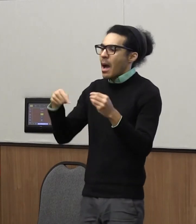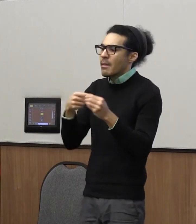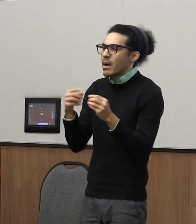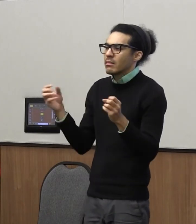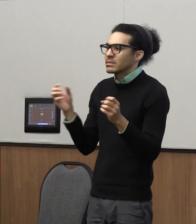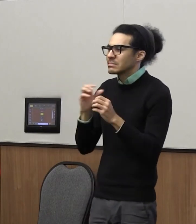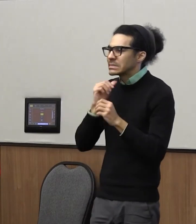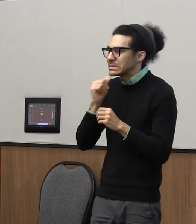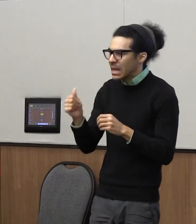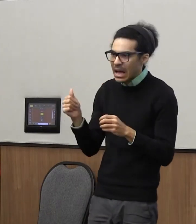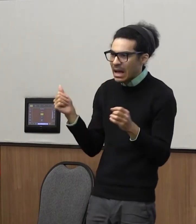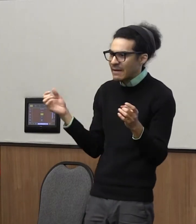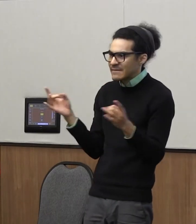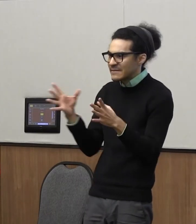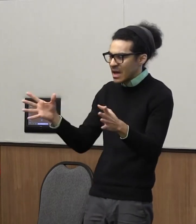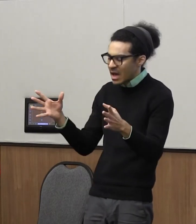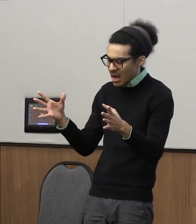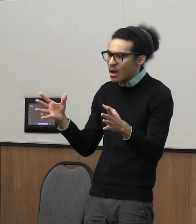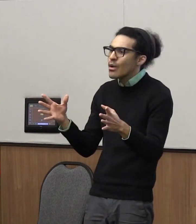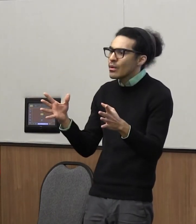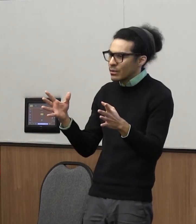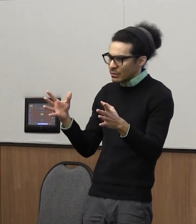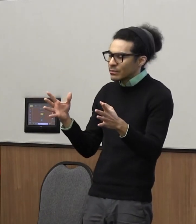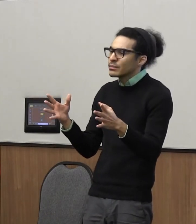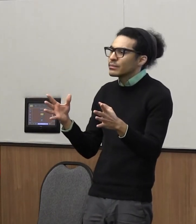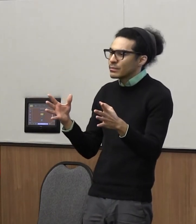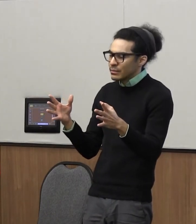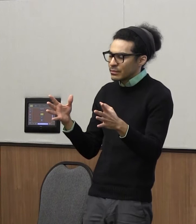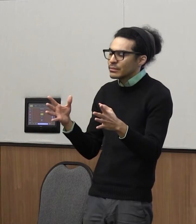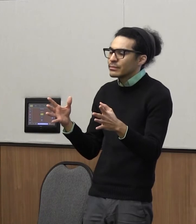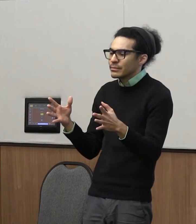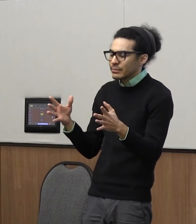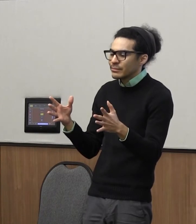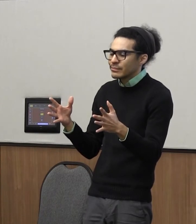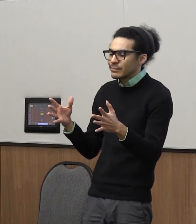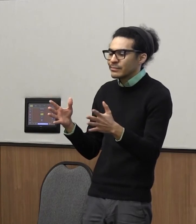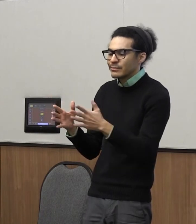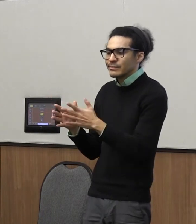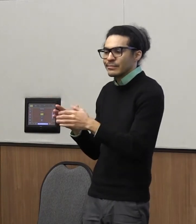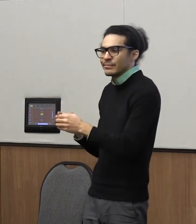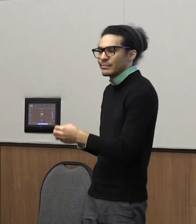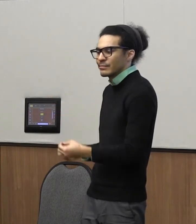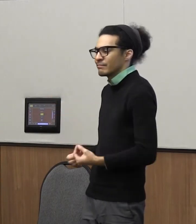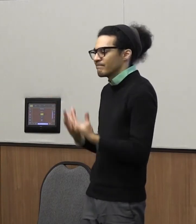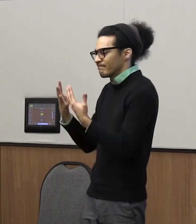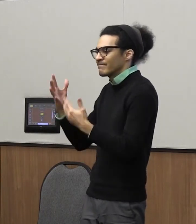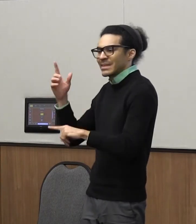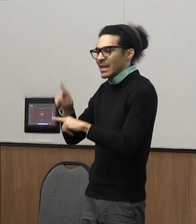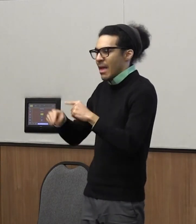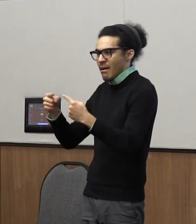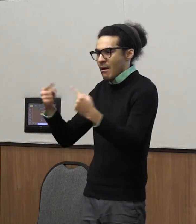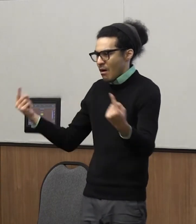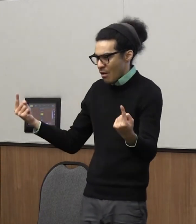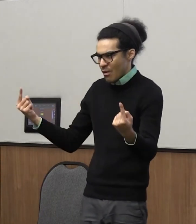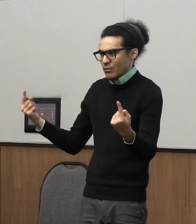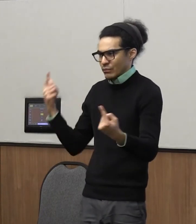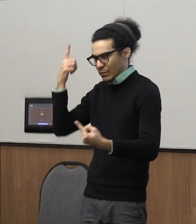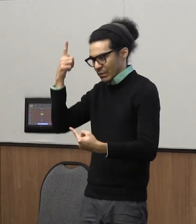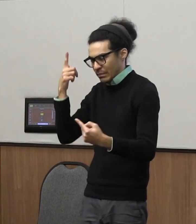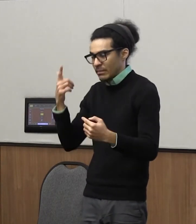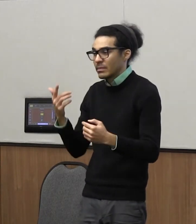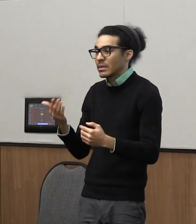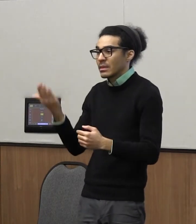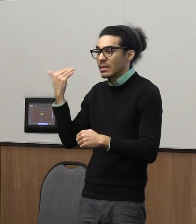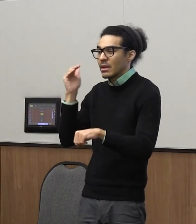which drives the fury lesser mortals who cannot logically counter their arguments. Last